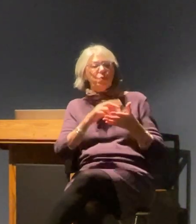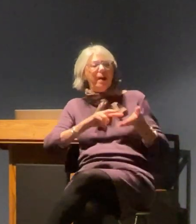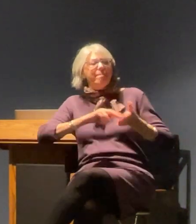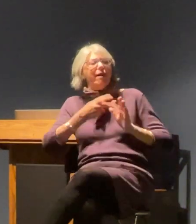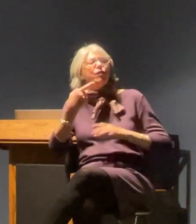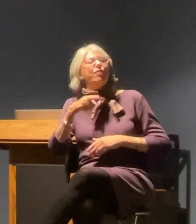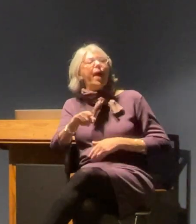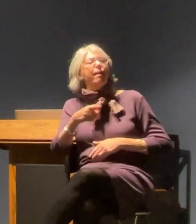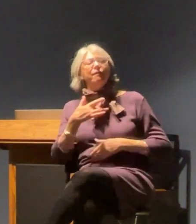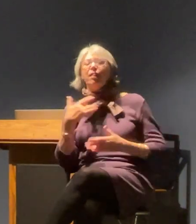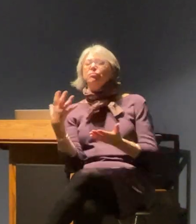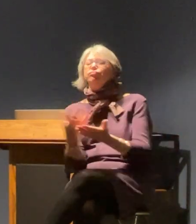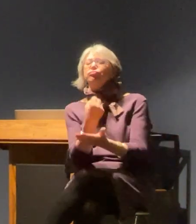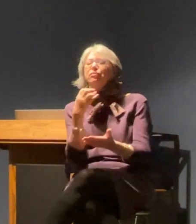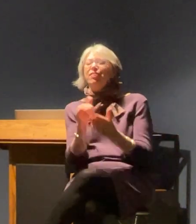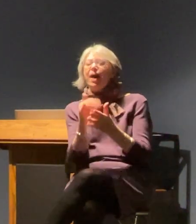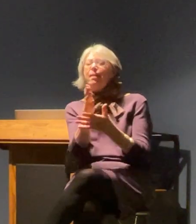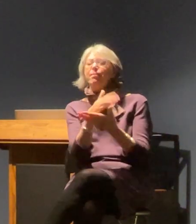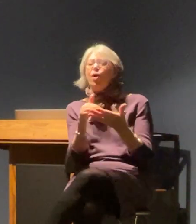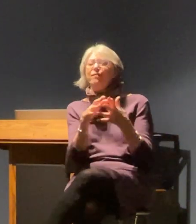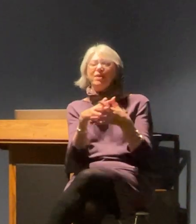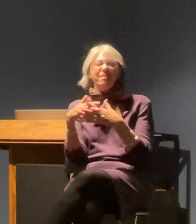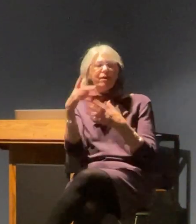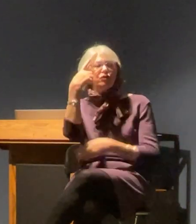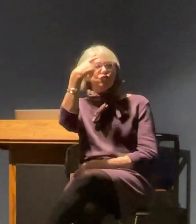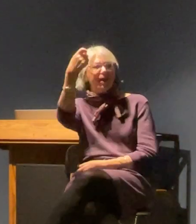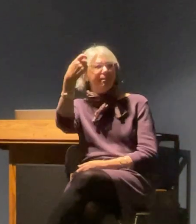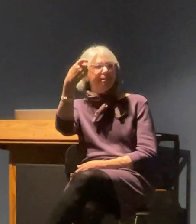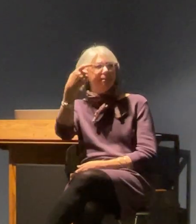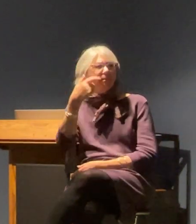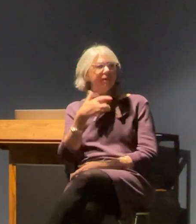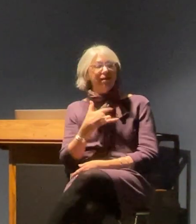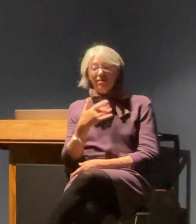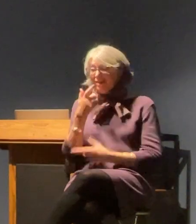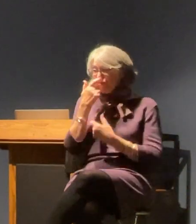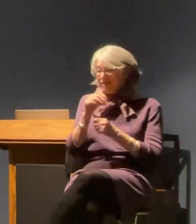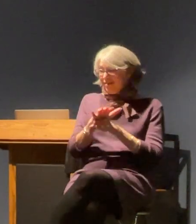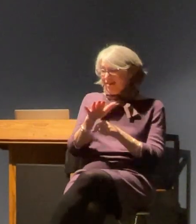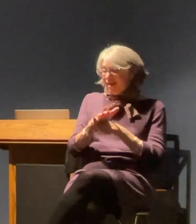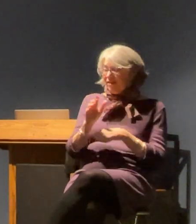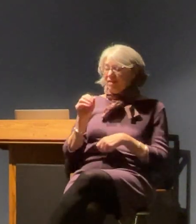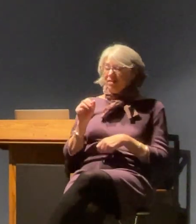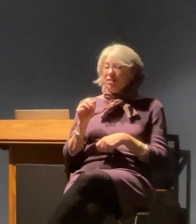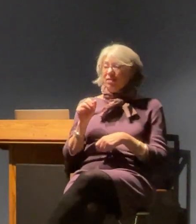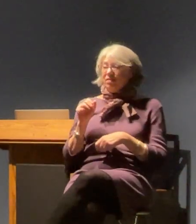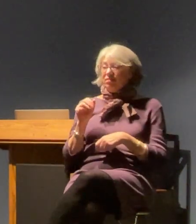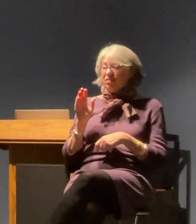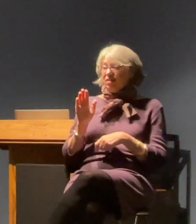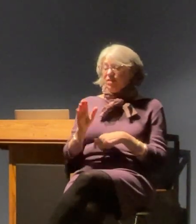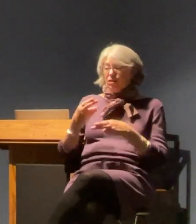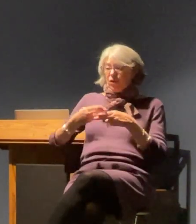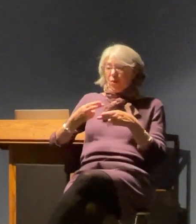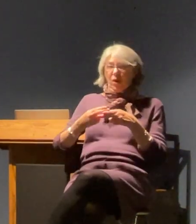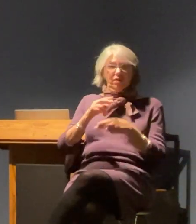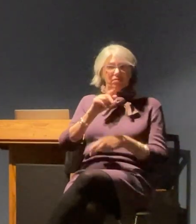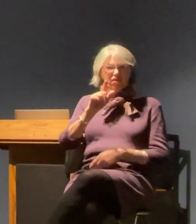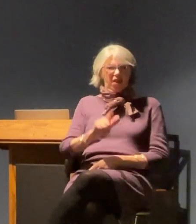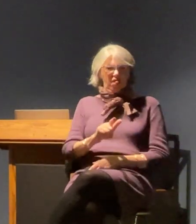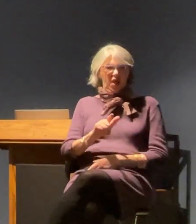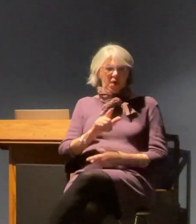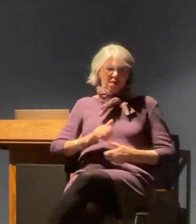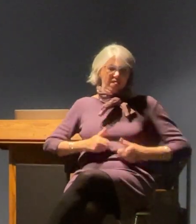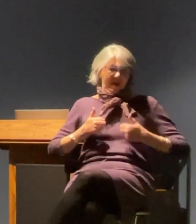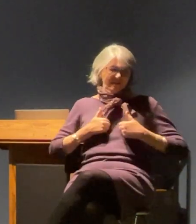feel that they tap into that part of the American dream, right? Interestingly enough, they're called the Lowlifes. So